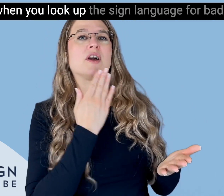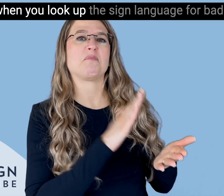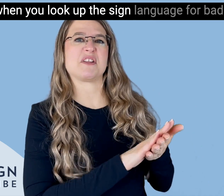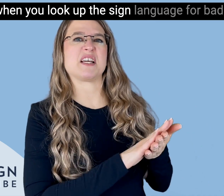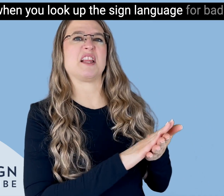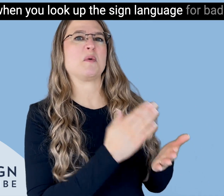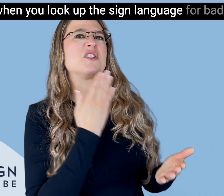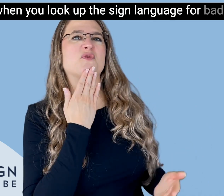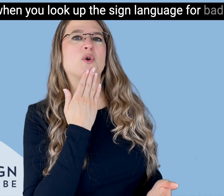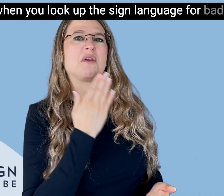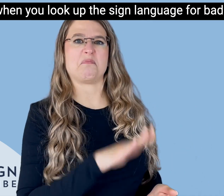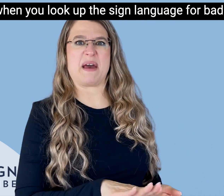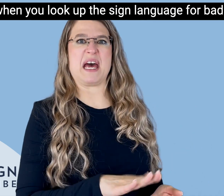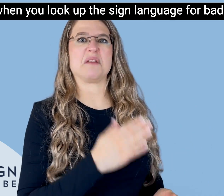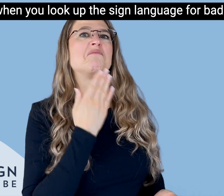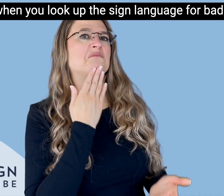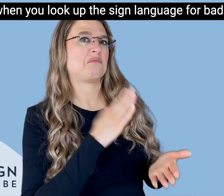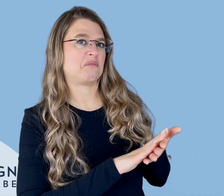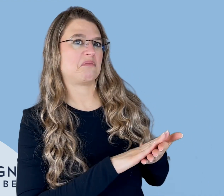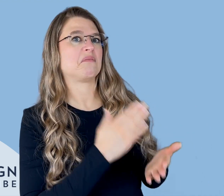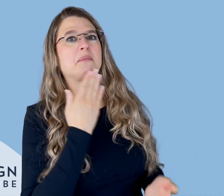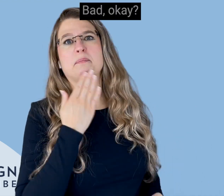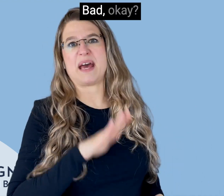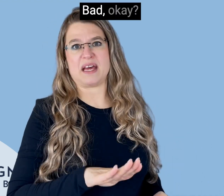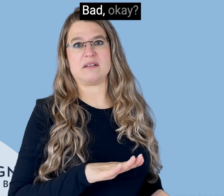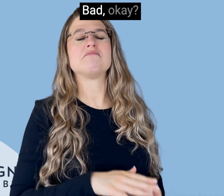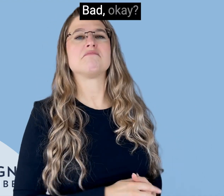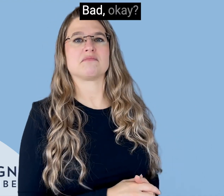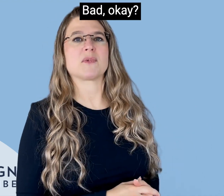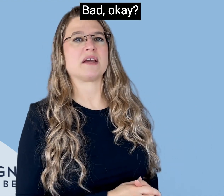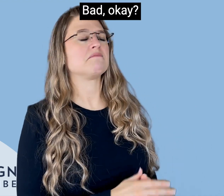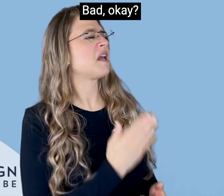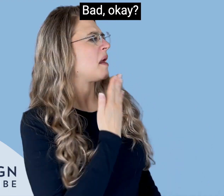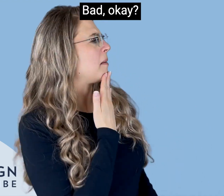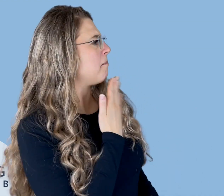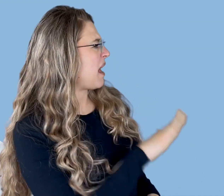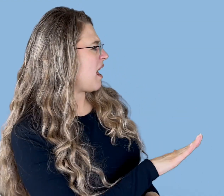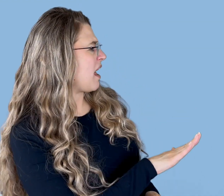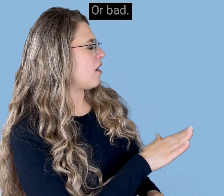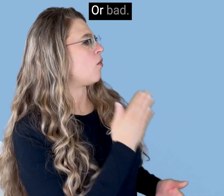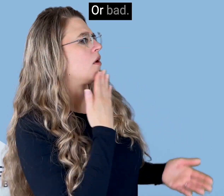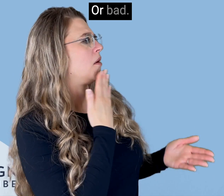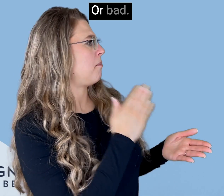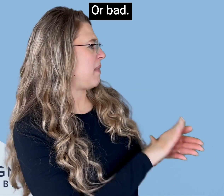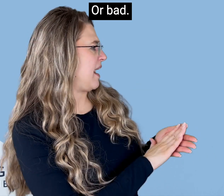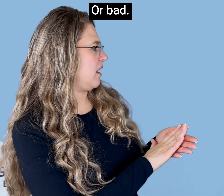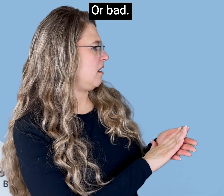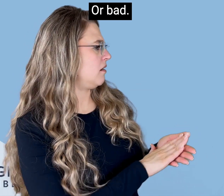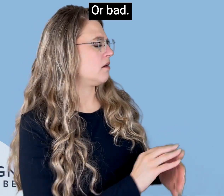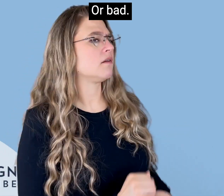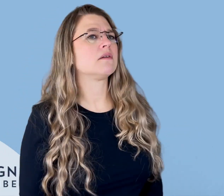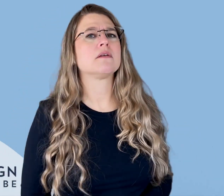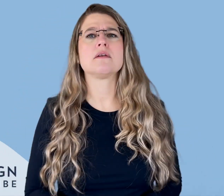the sign language for bad, bad, okay? Or bad.